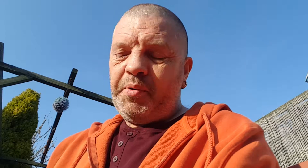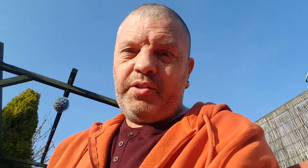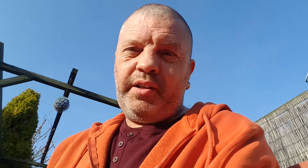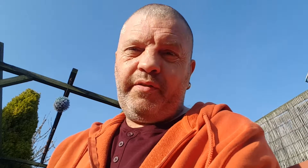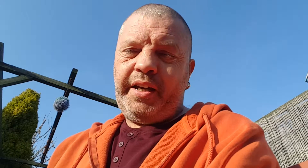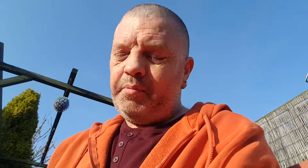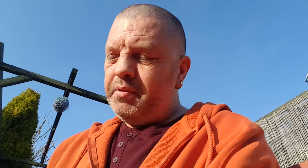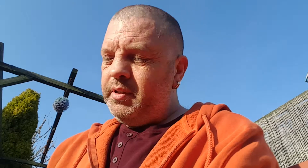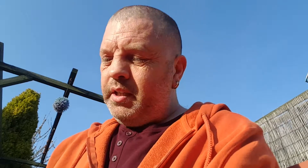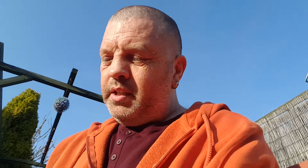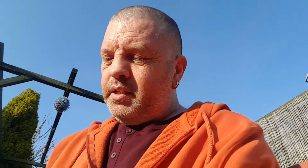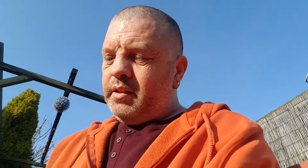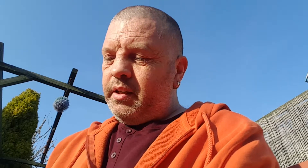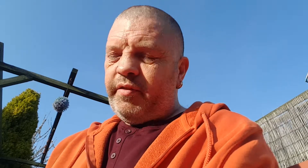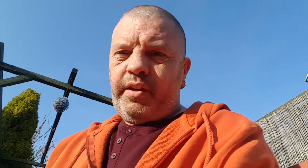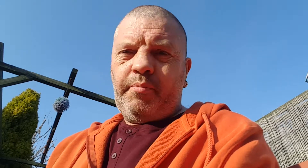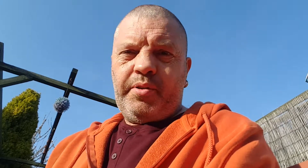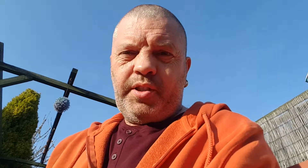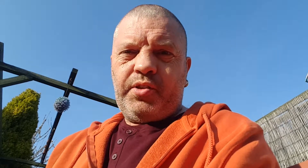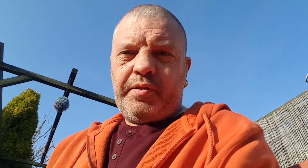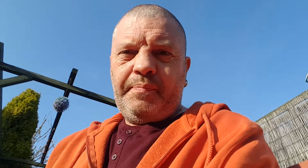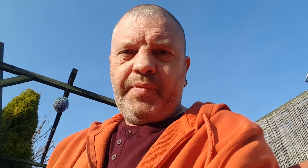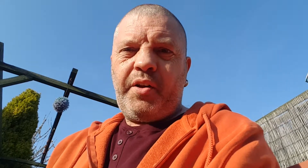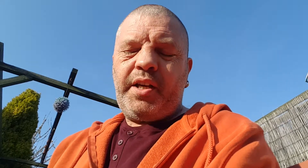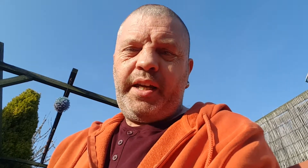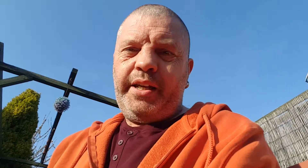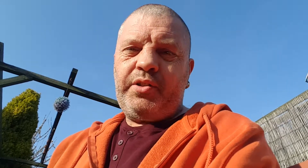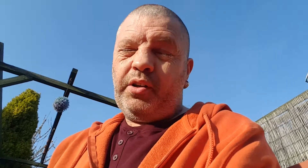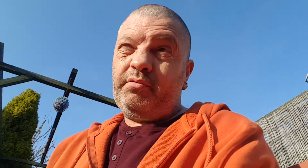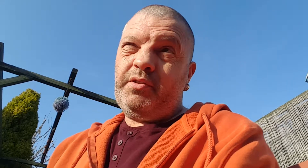commercially available, the Fender Precision. Okay, it's got